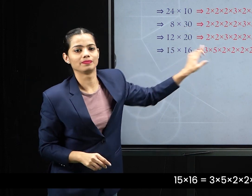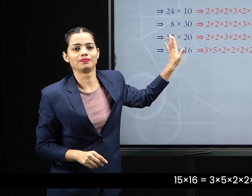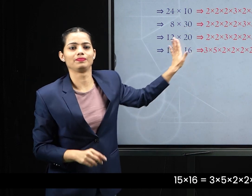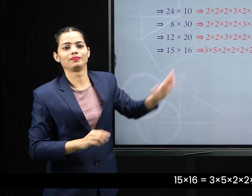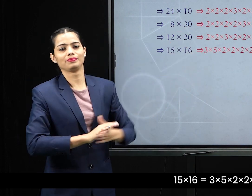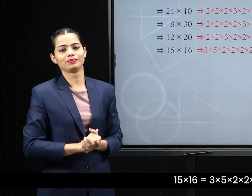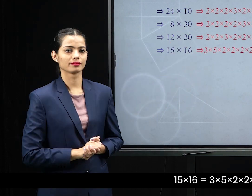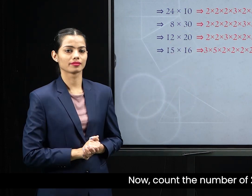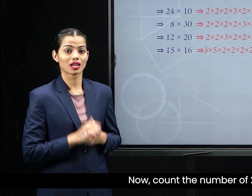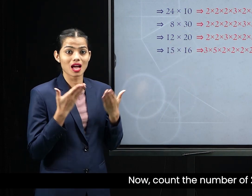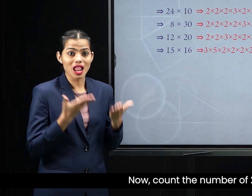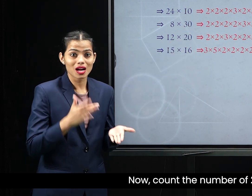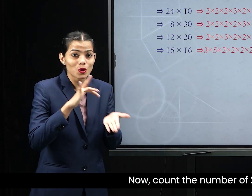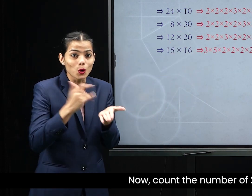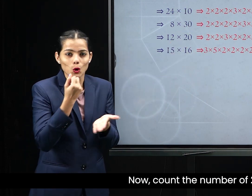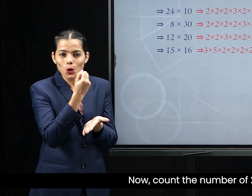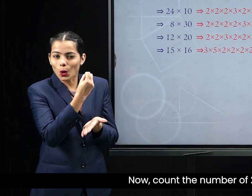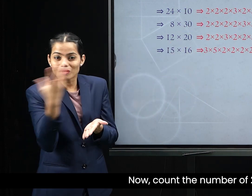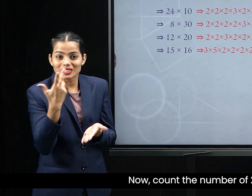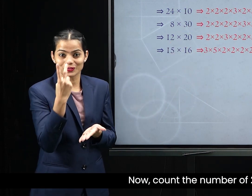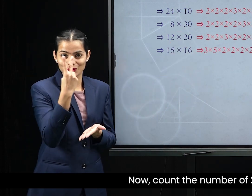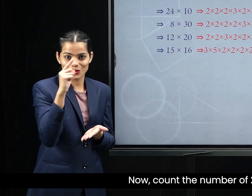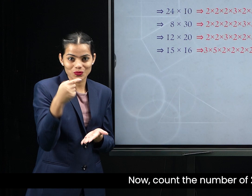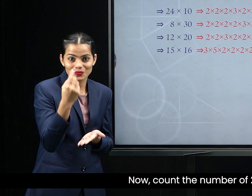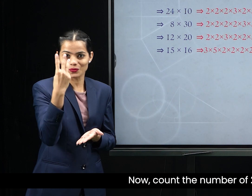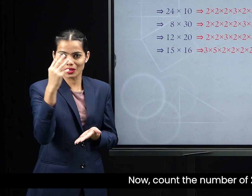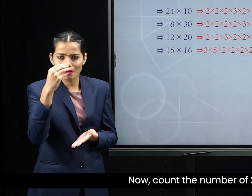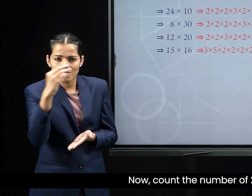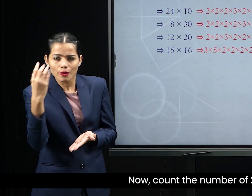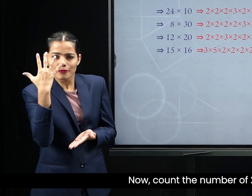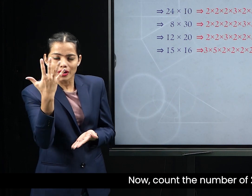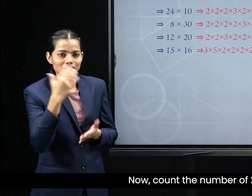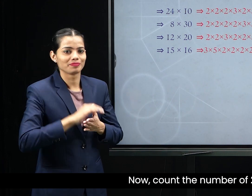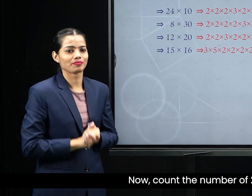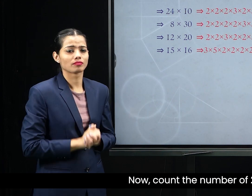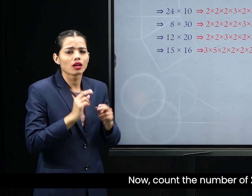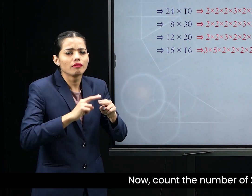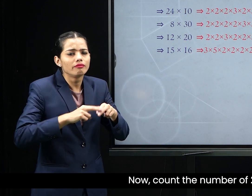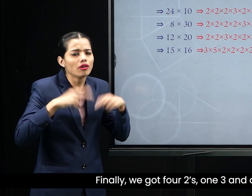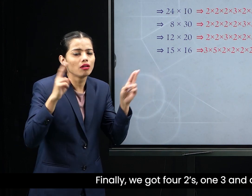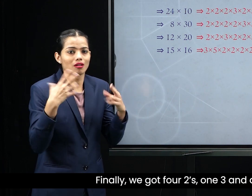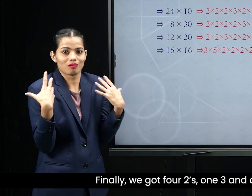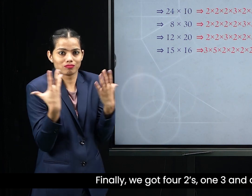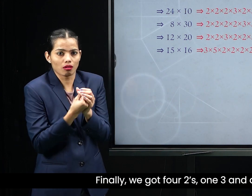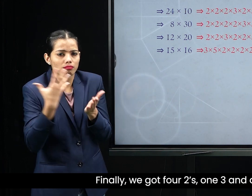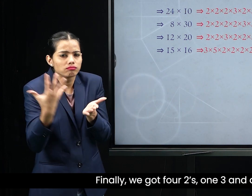2. Now count the number of 2's, 3's and 5's. Finally, we